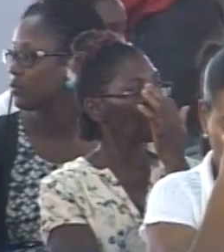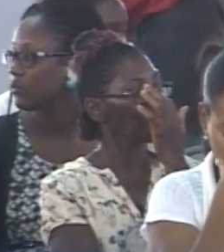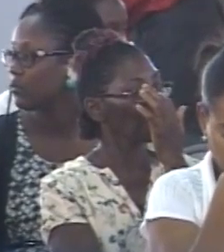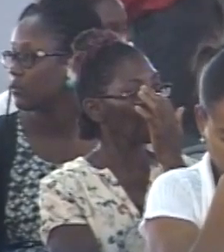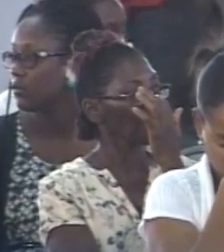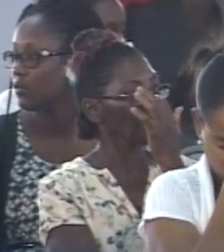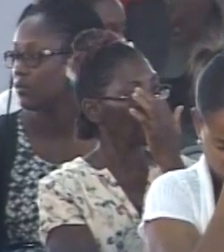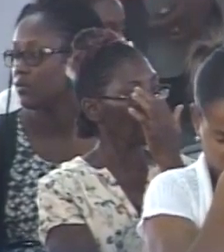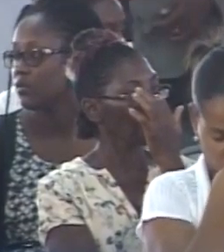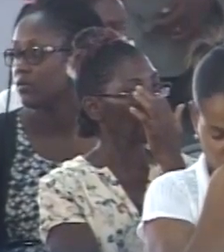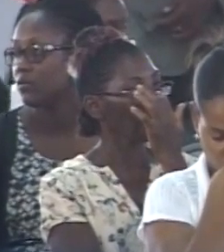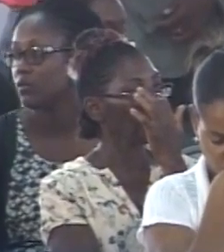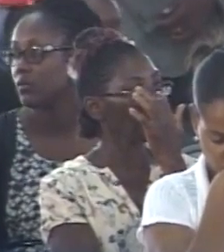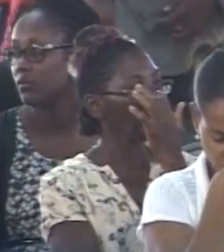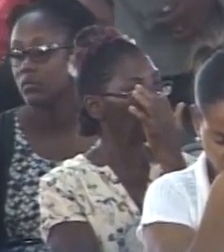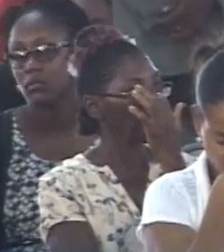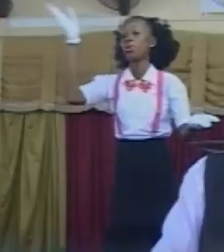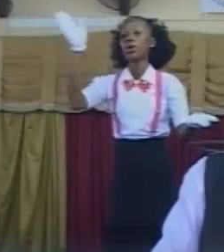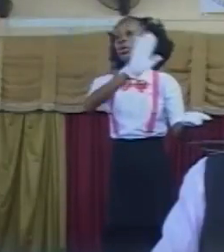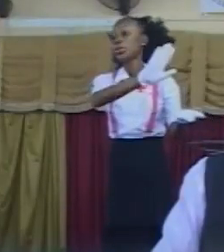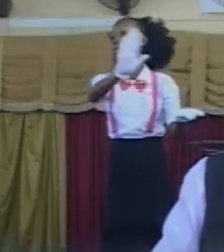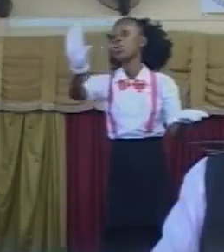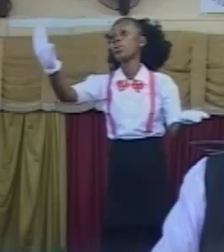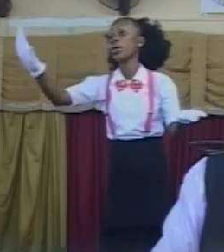What will your legacy be?